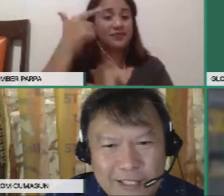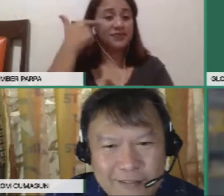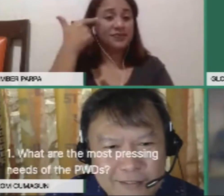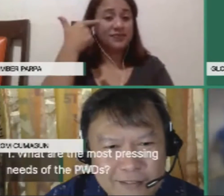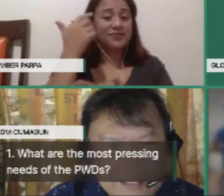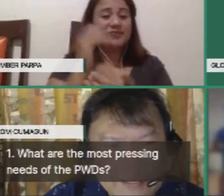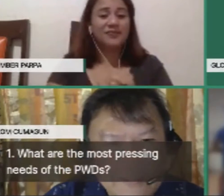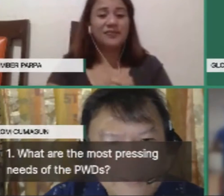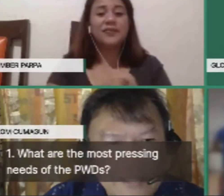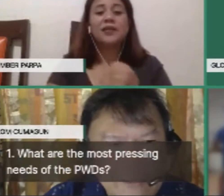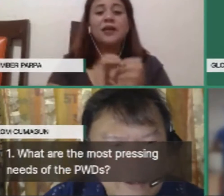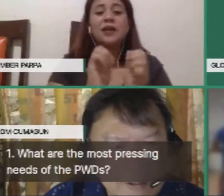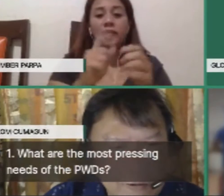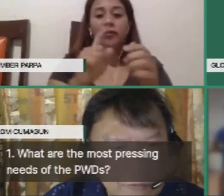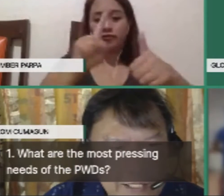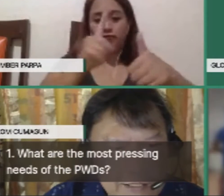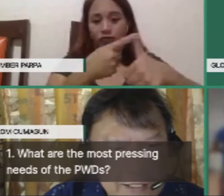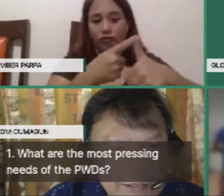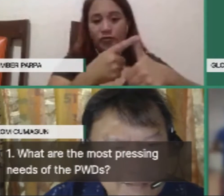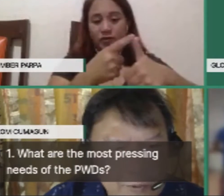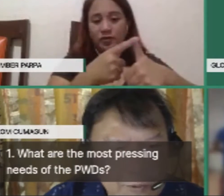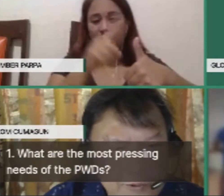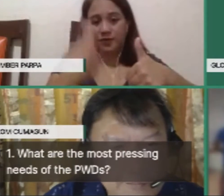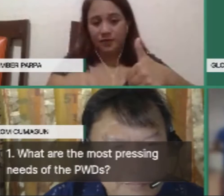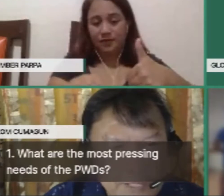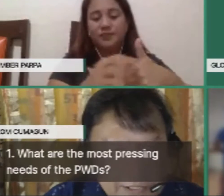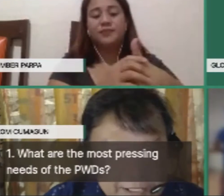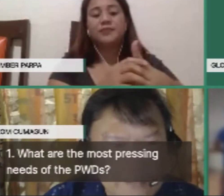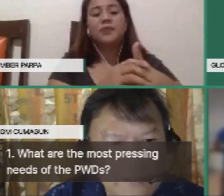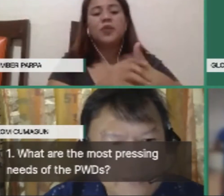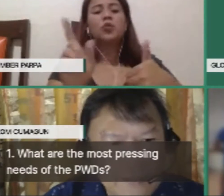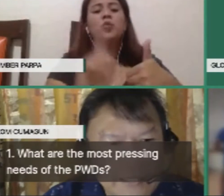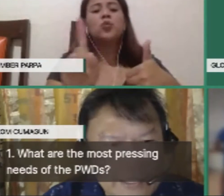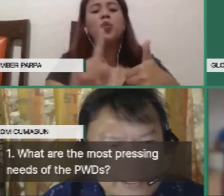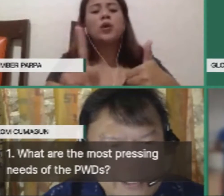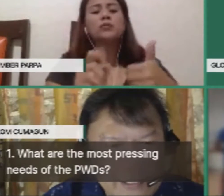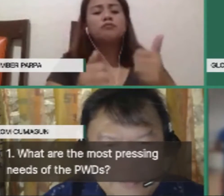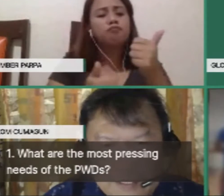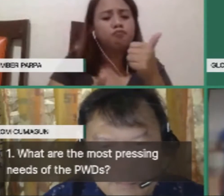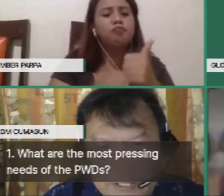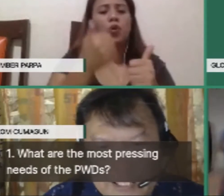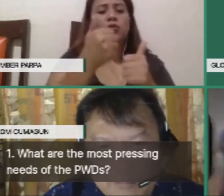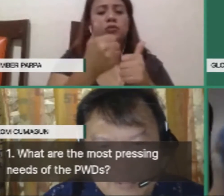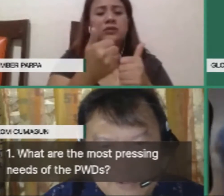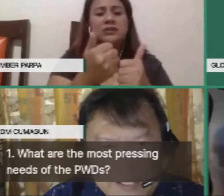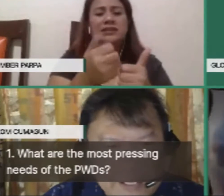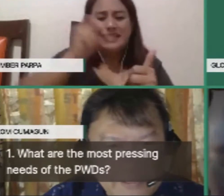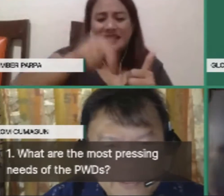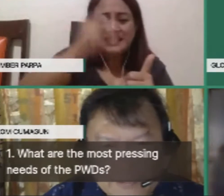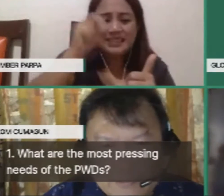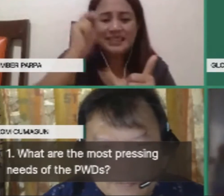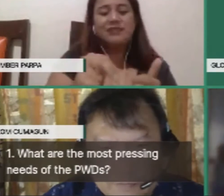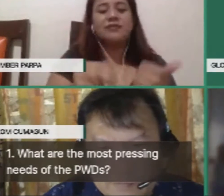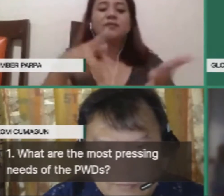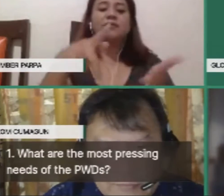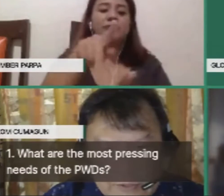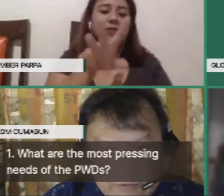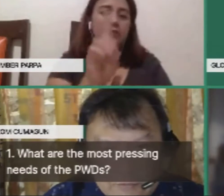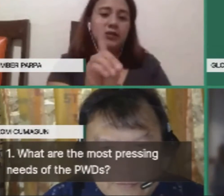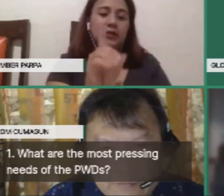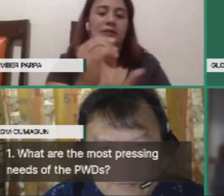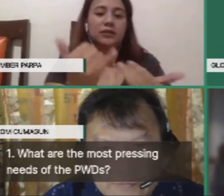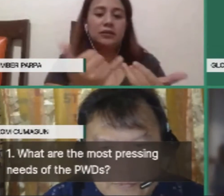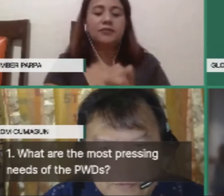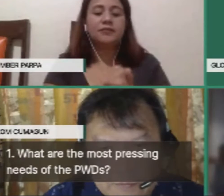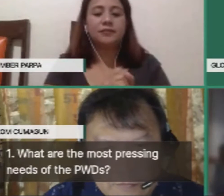one. Okay, Glo, what are the most pressing needs of the PWDs? Well,